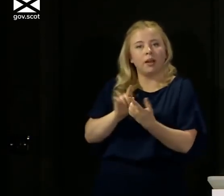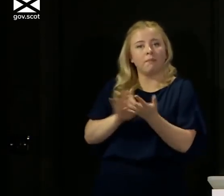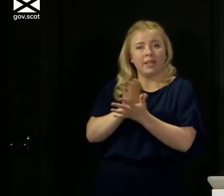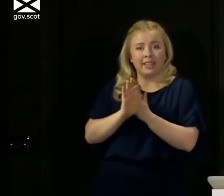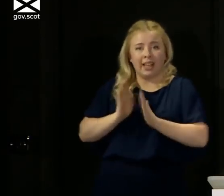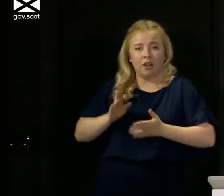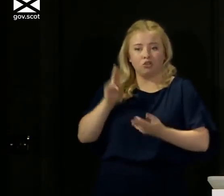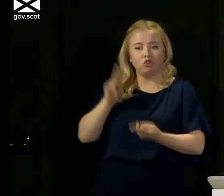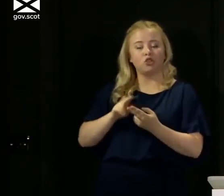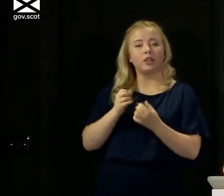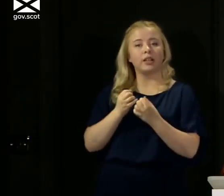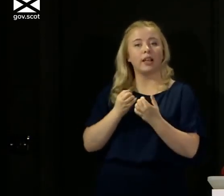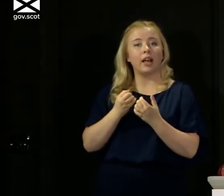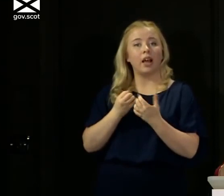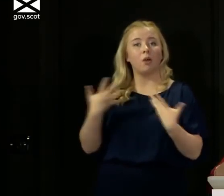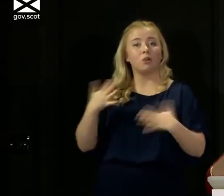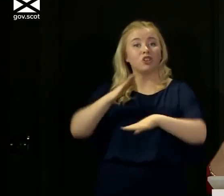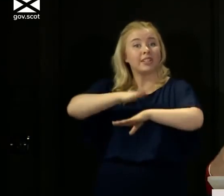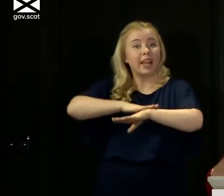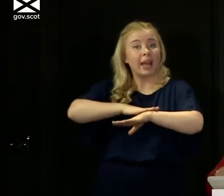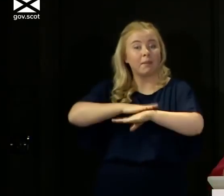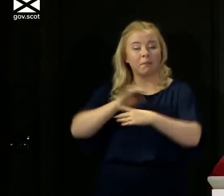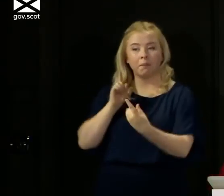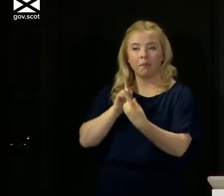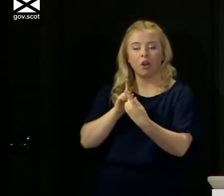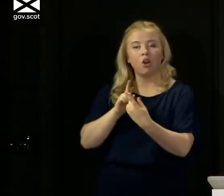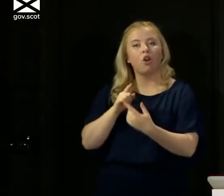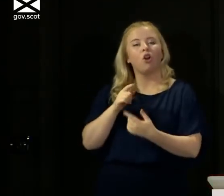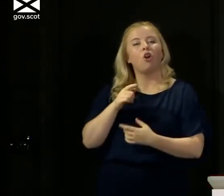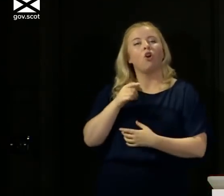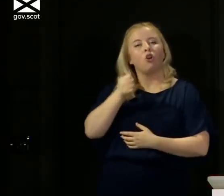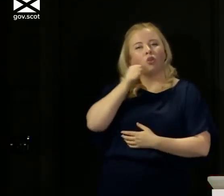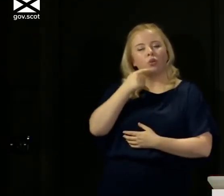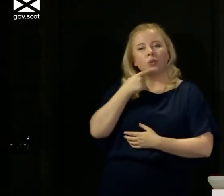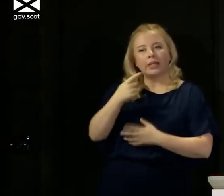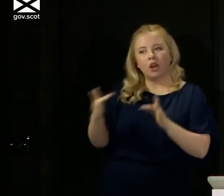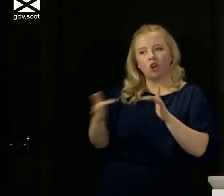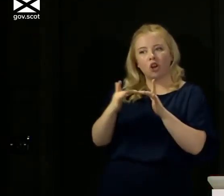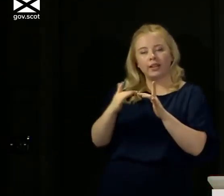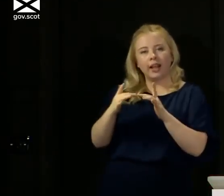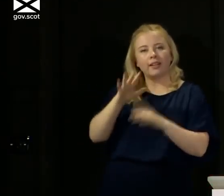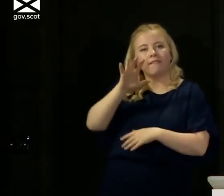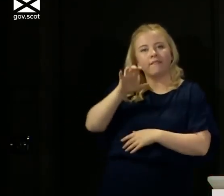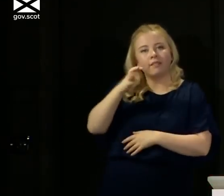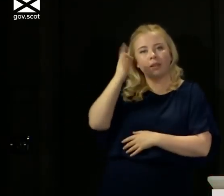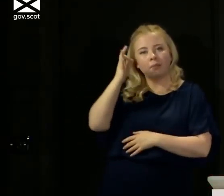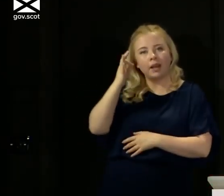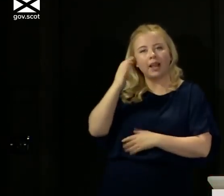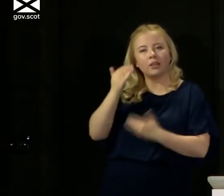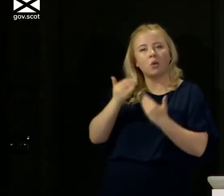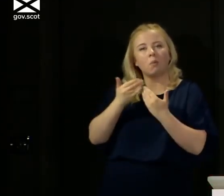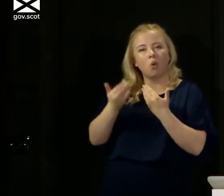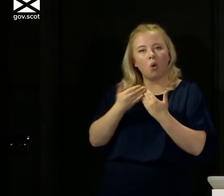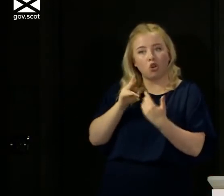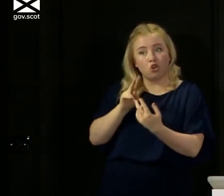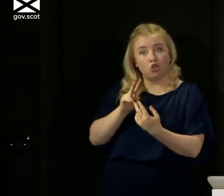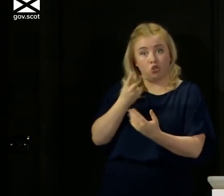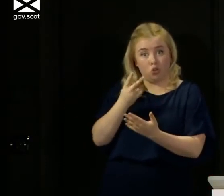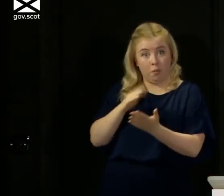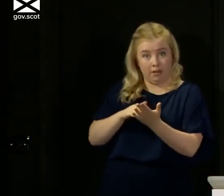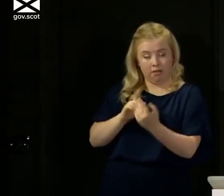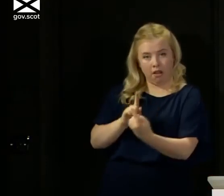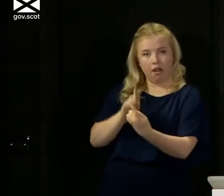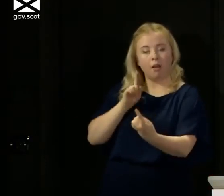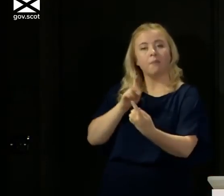So right now we say a close contact would be 2 metres for 15 minutes or more. If you go to 1 metre, then that will have an impact on